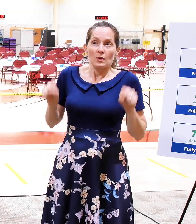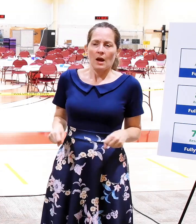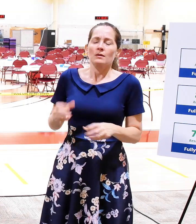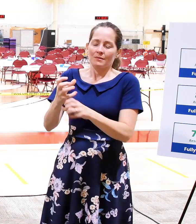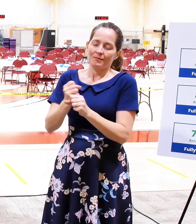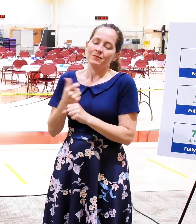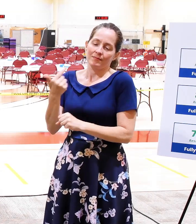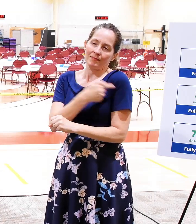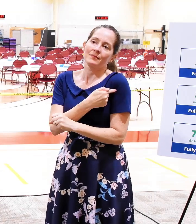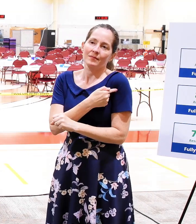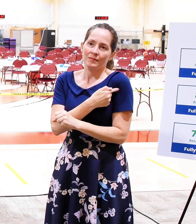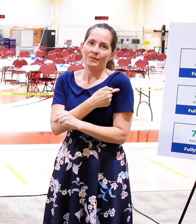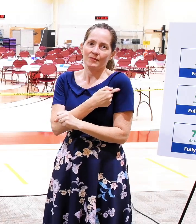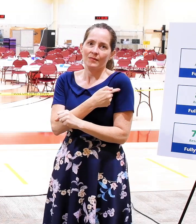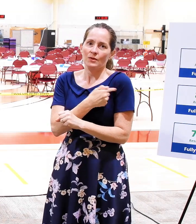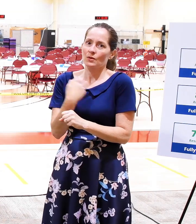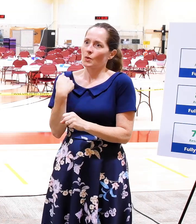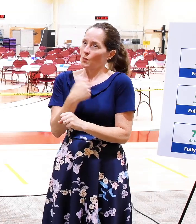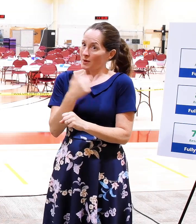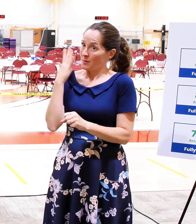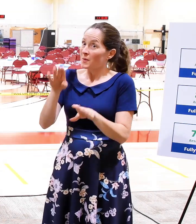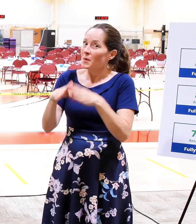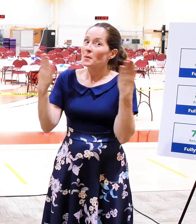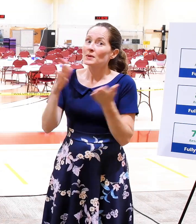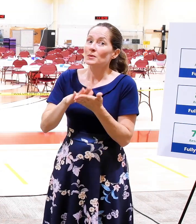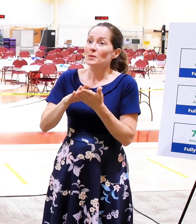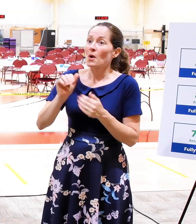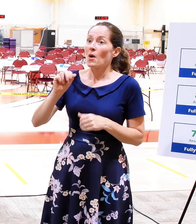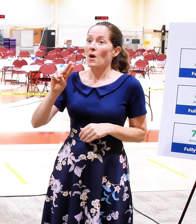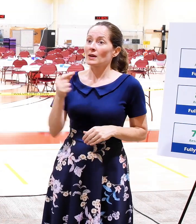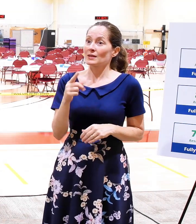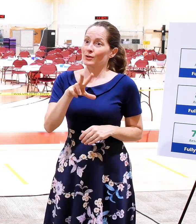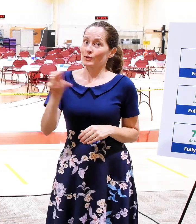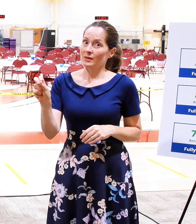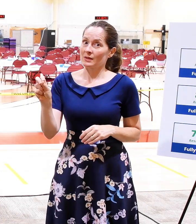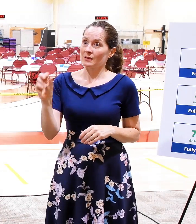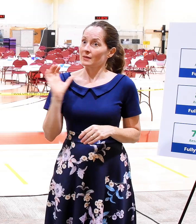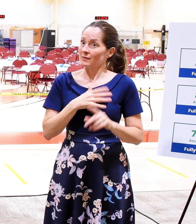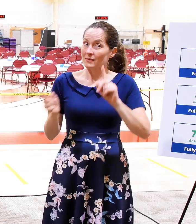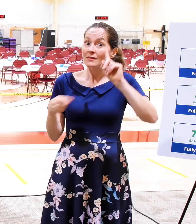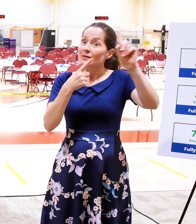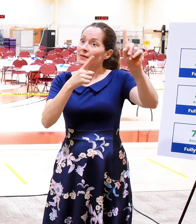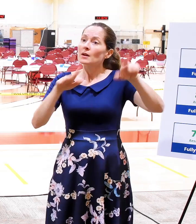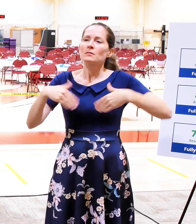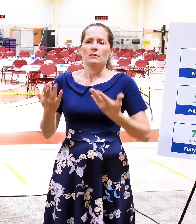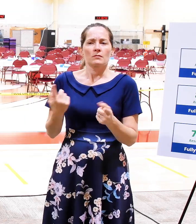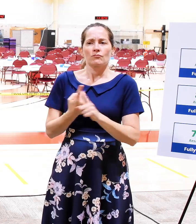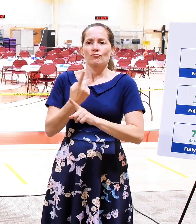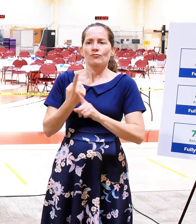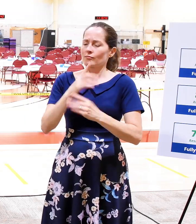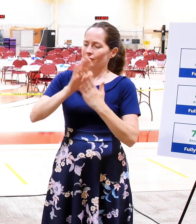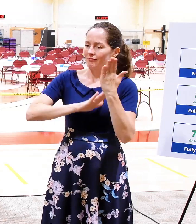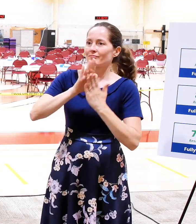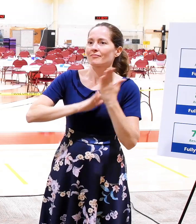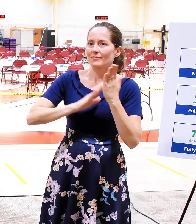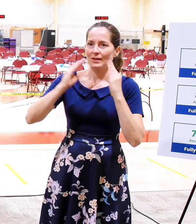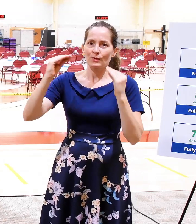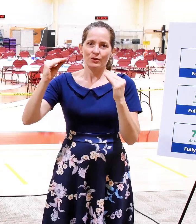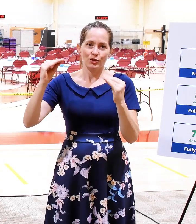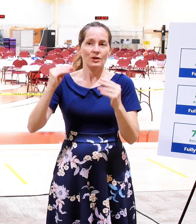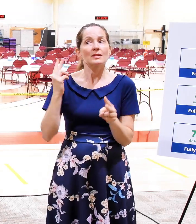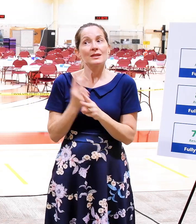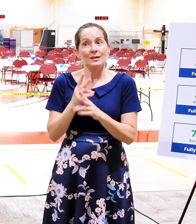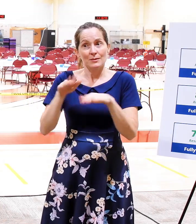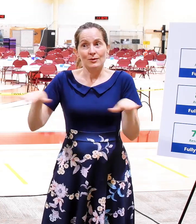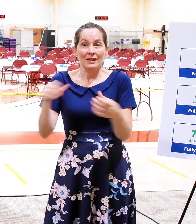we are opening our schools on August 30th, and our goal is to provide normalized instruction, keep our children safe,